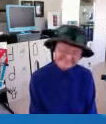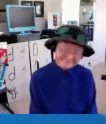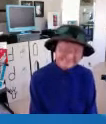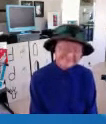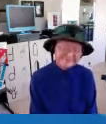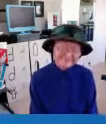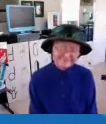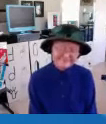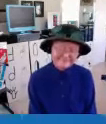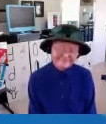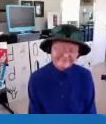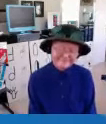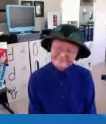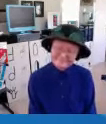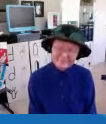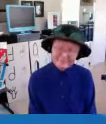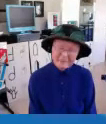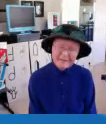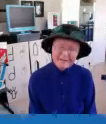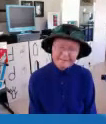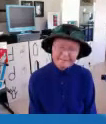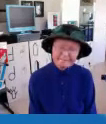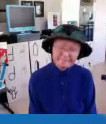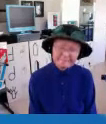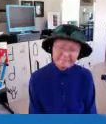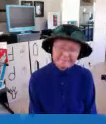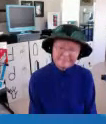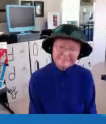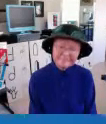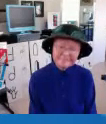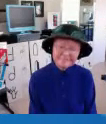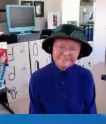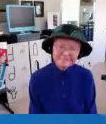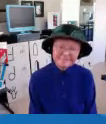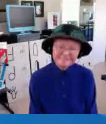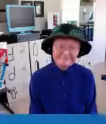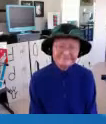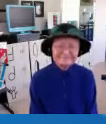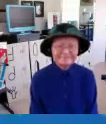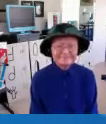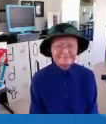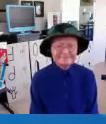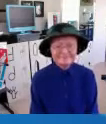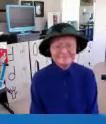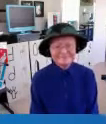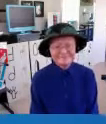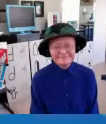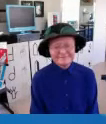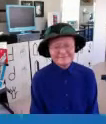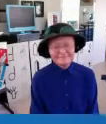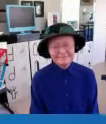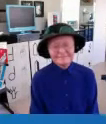write. This is not quite the same thing, but okay, let's take a look at the Chinese signers behind.